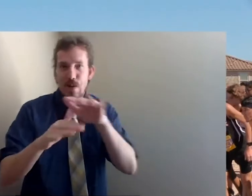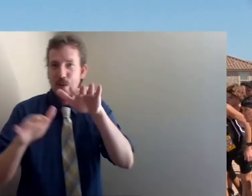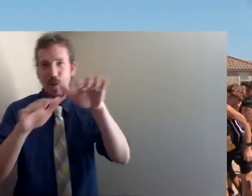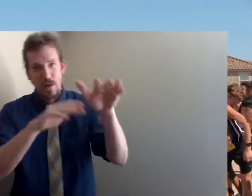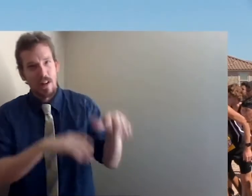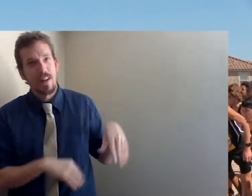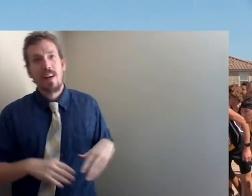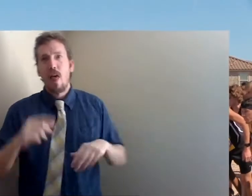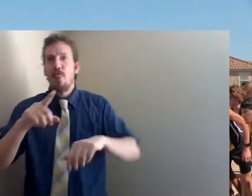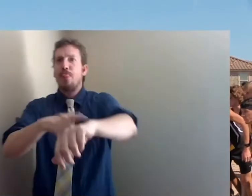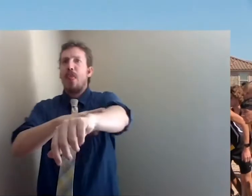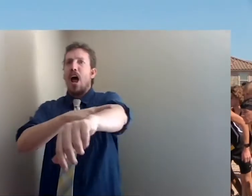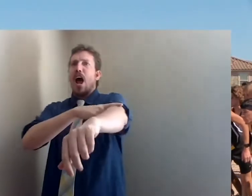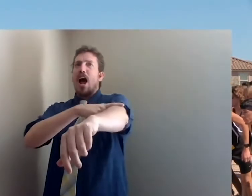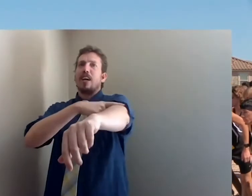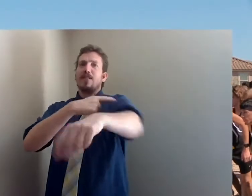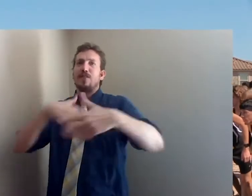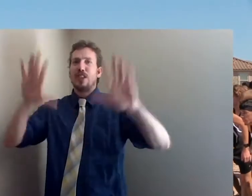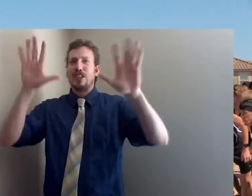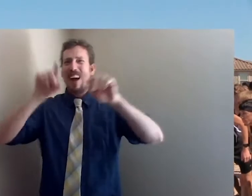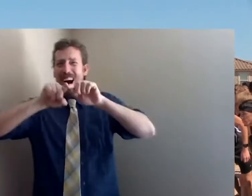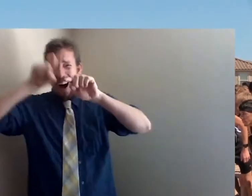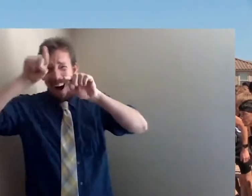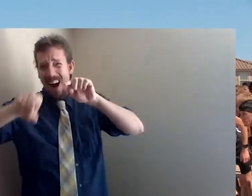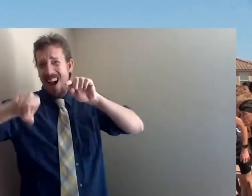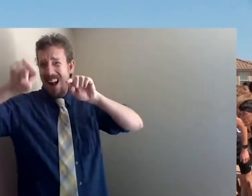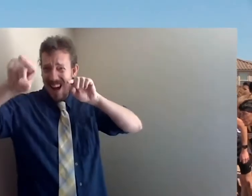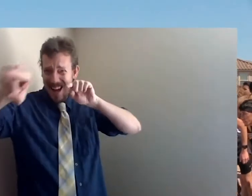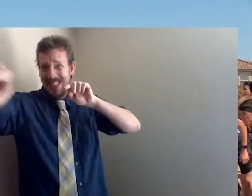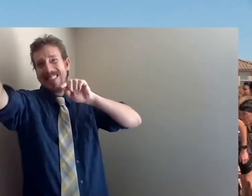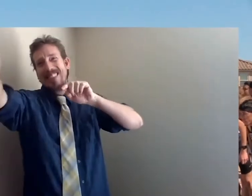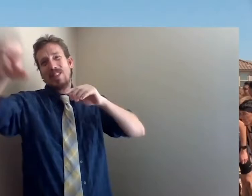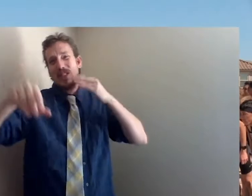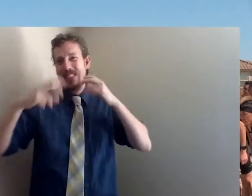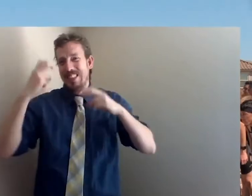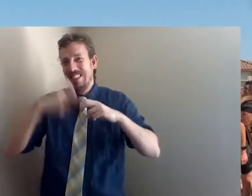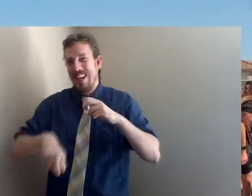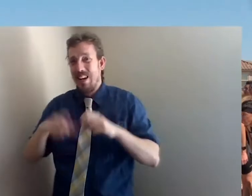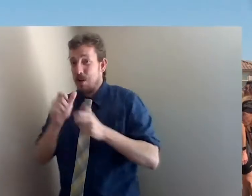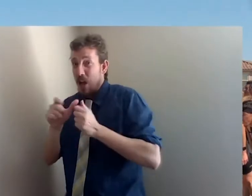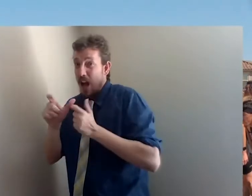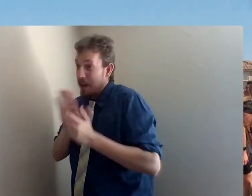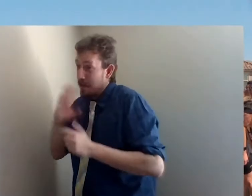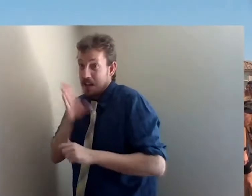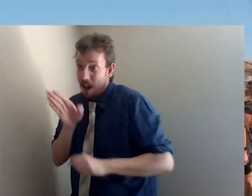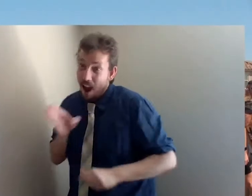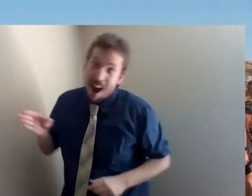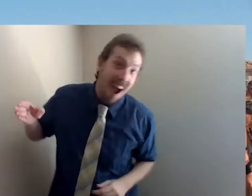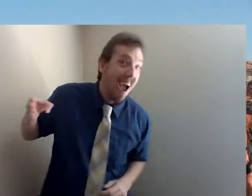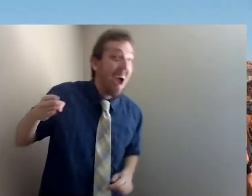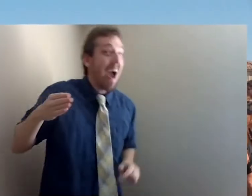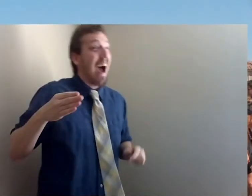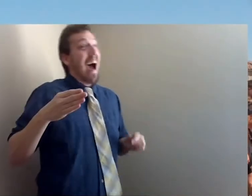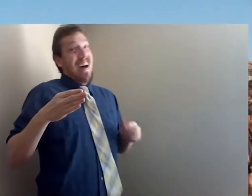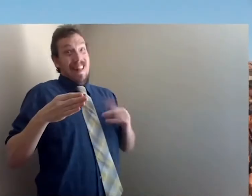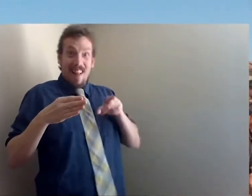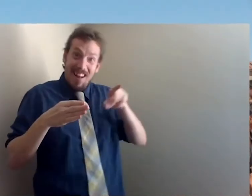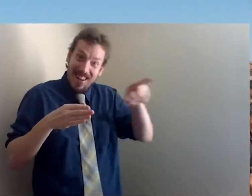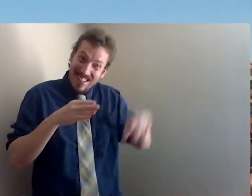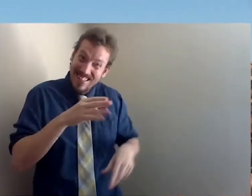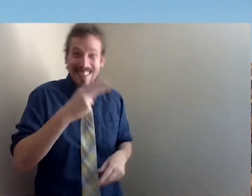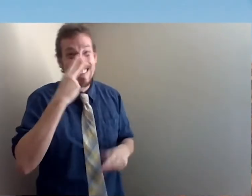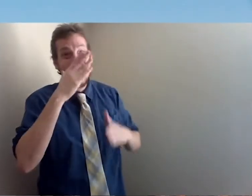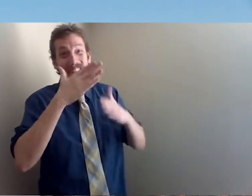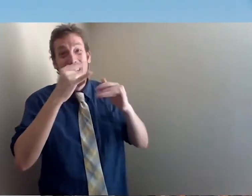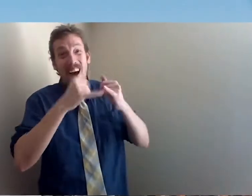on concrete. It was a long way to that finish line. It's tough going around